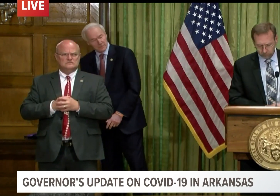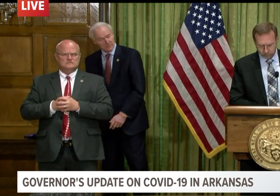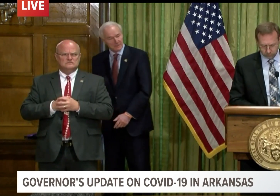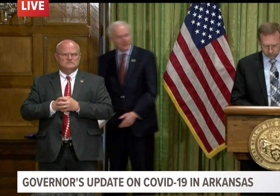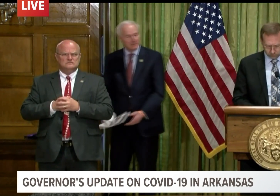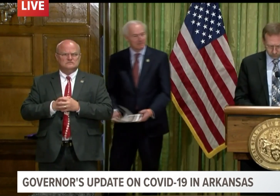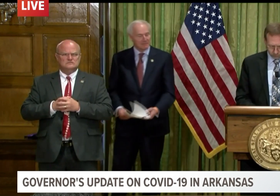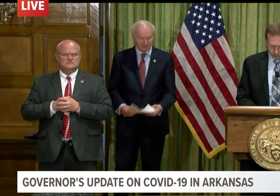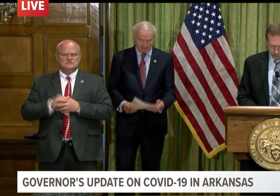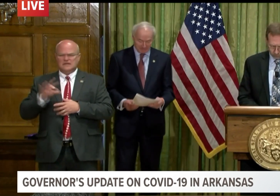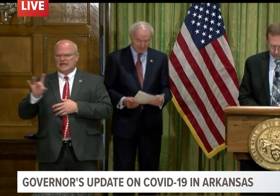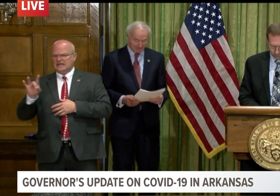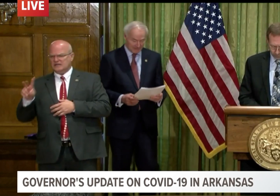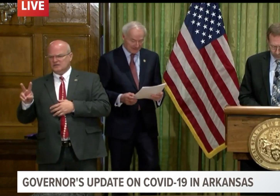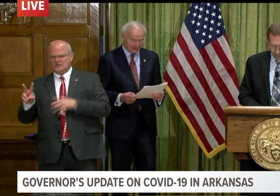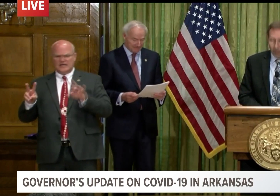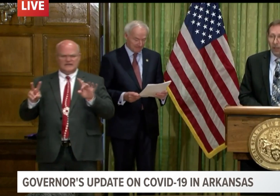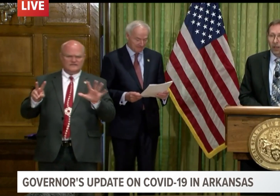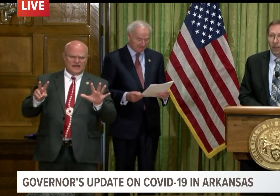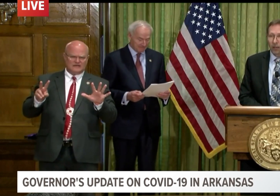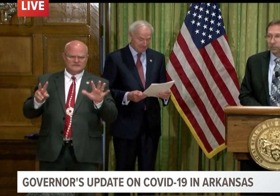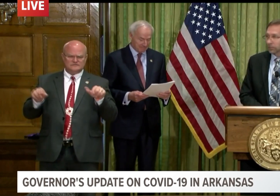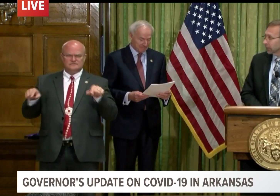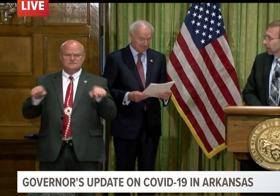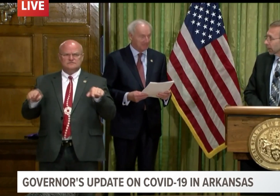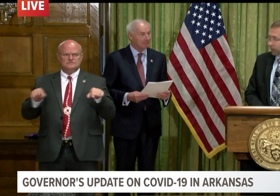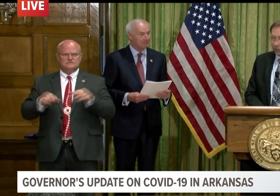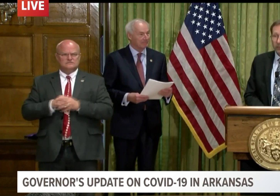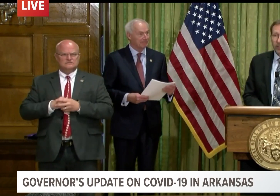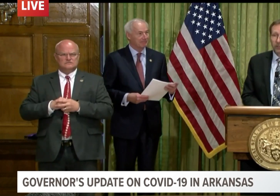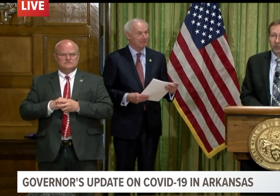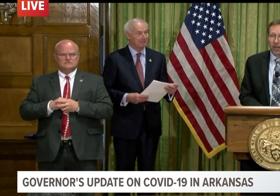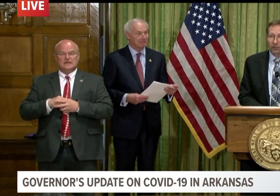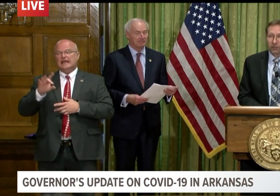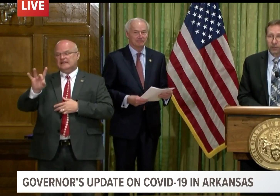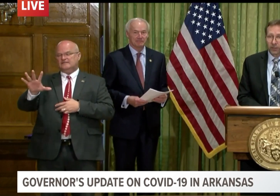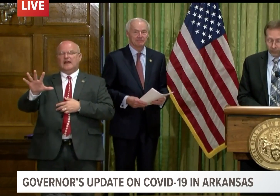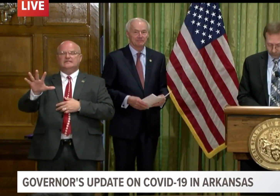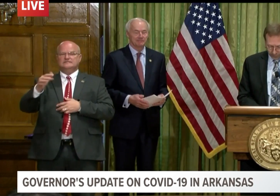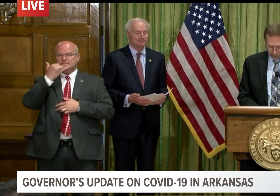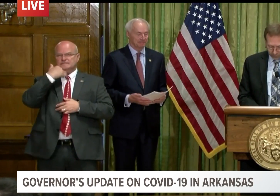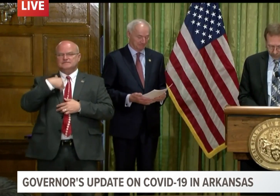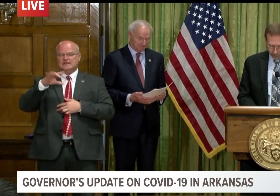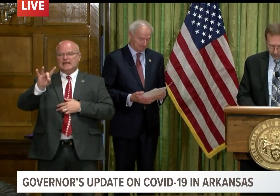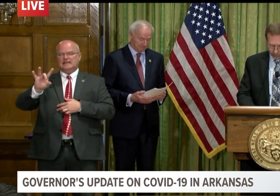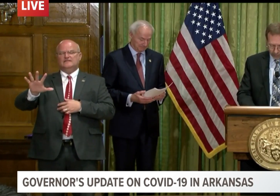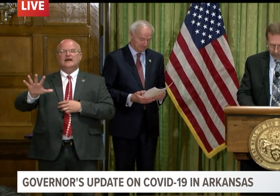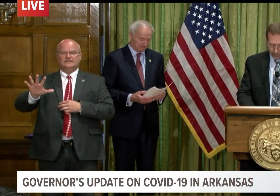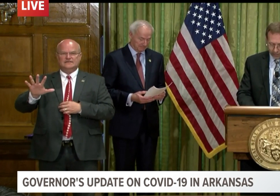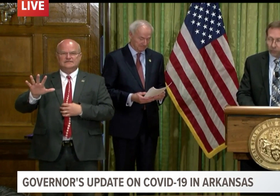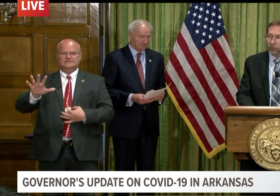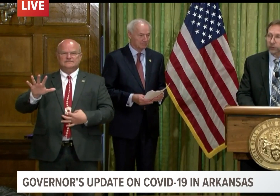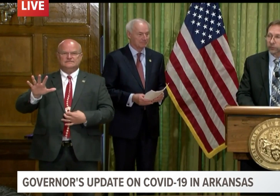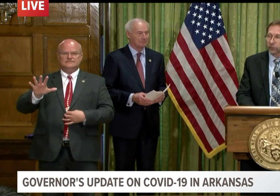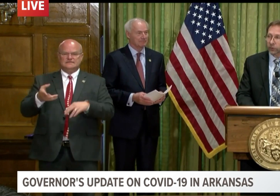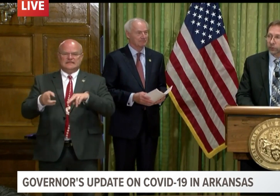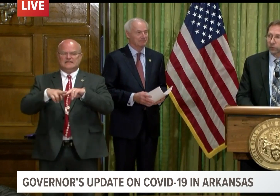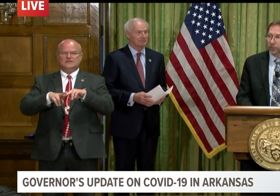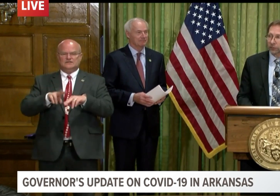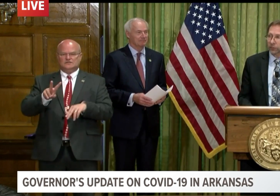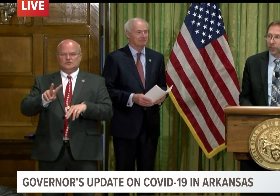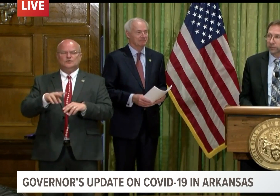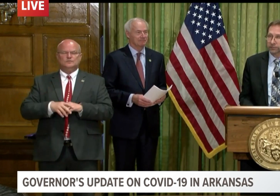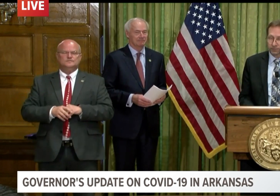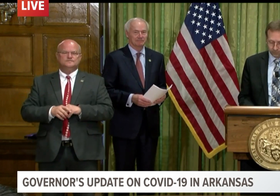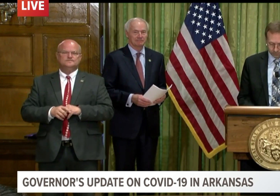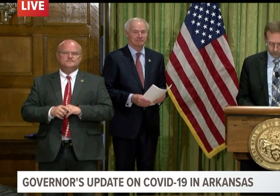I think you said 82, 85. Yes, it's 85. It's an increase of 2